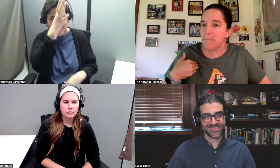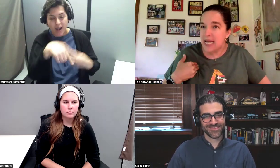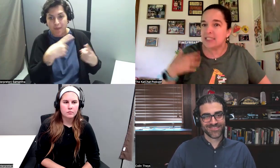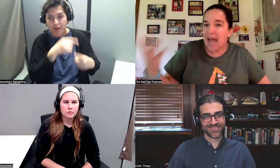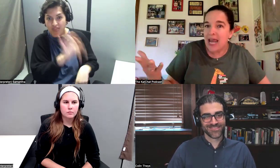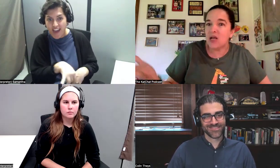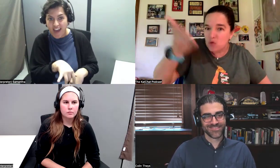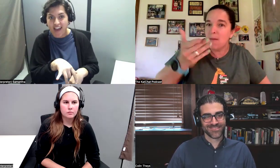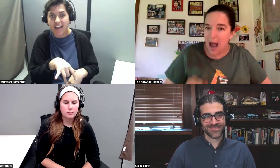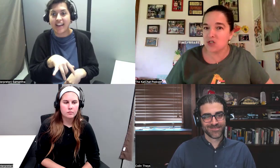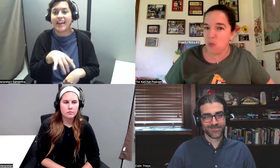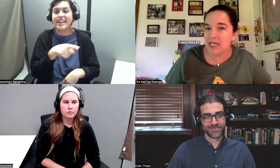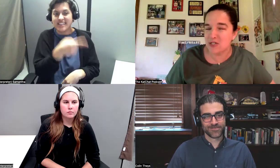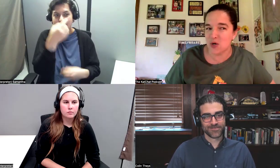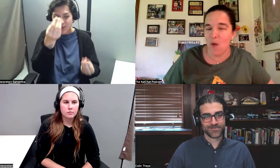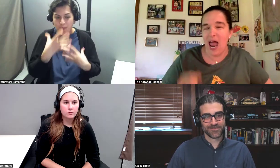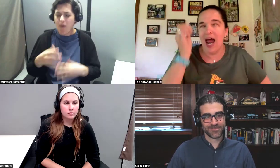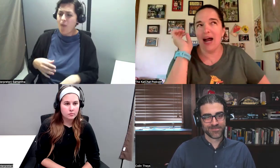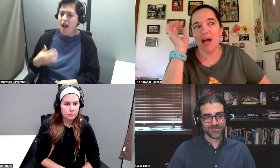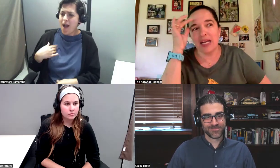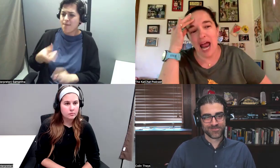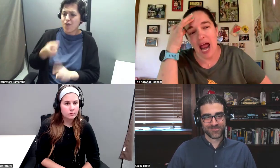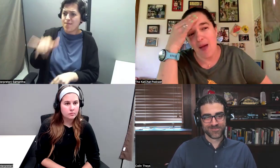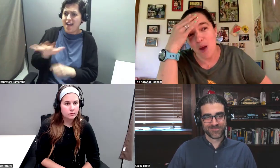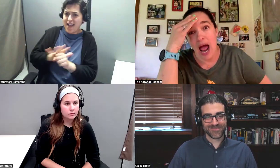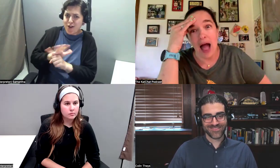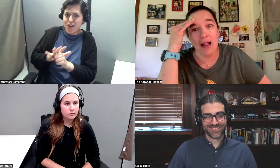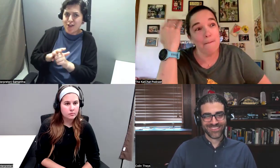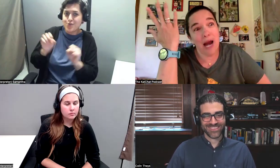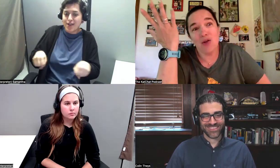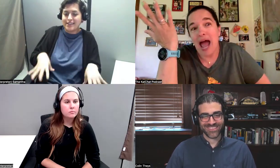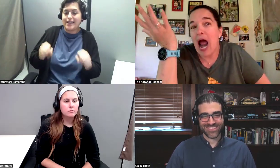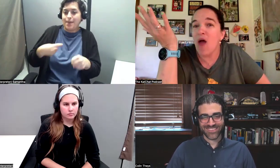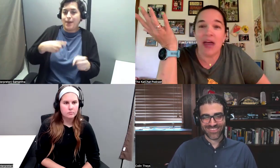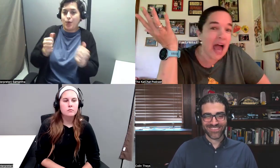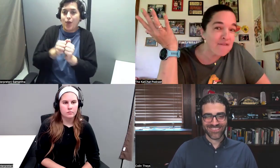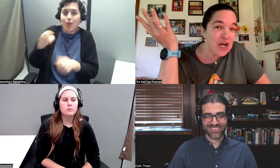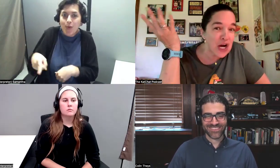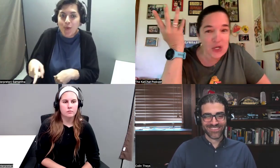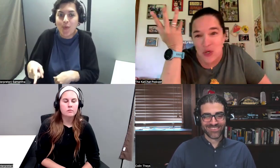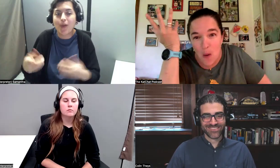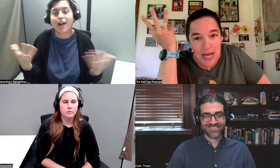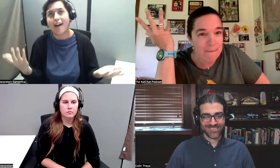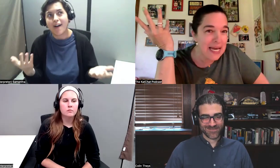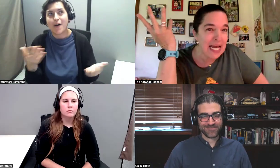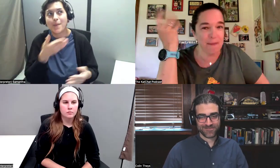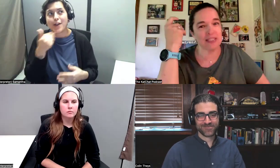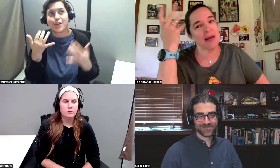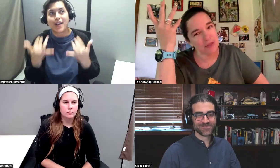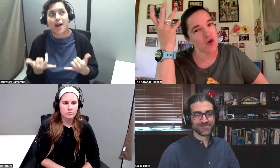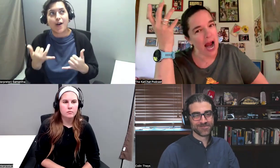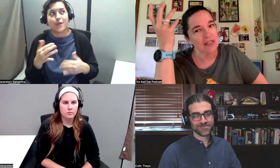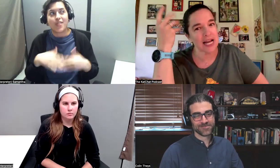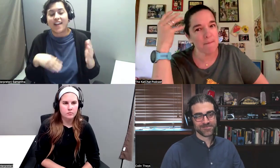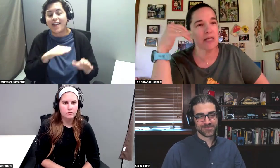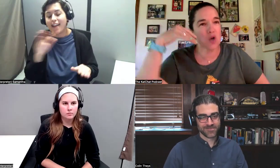excuse for me to take you to Machu Picchu. I'm like, yeah, well, better now than never. You know what I mean? Because he